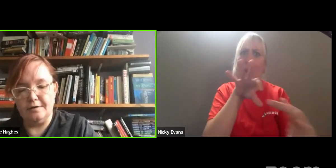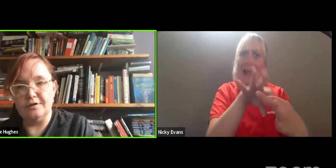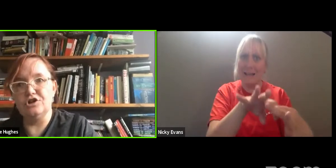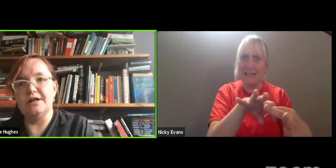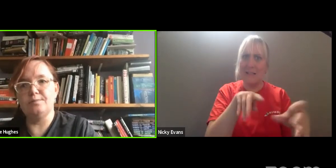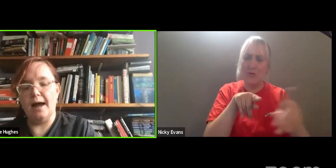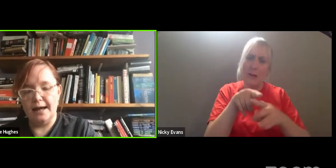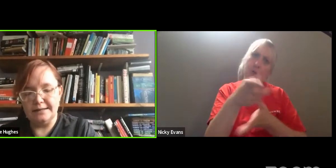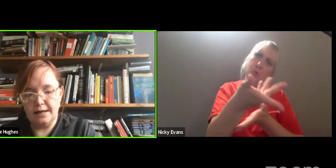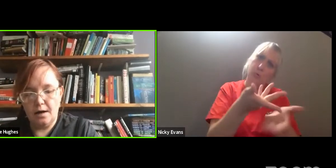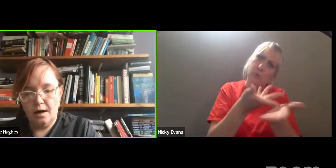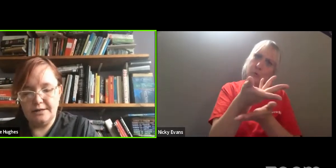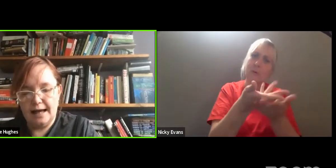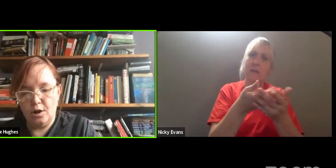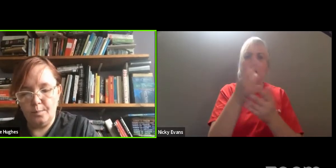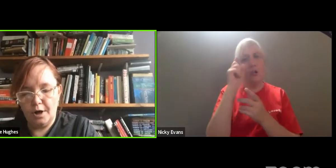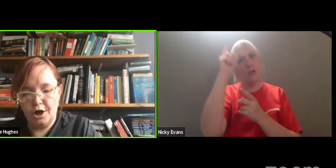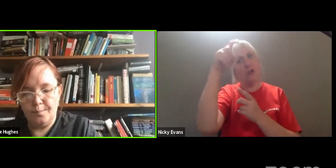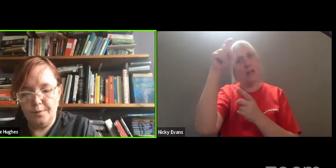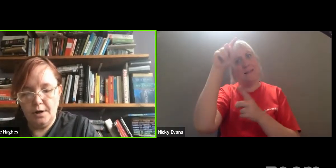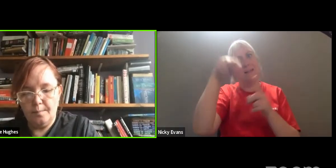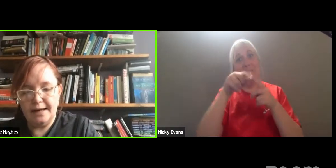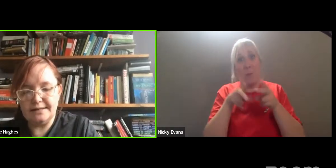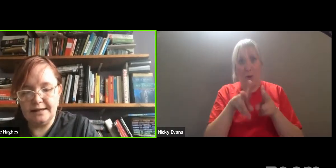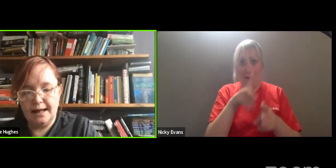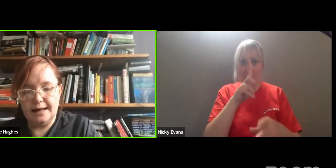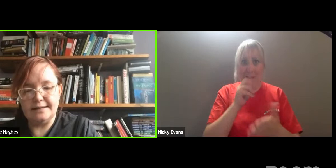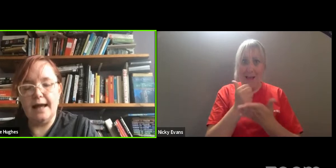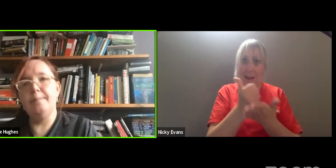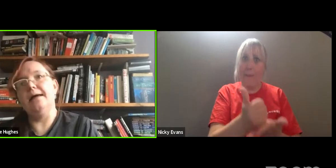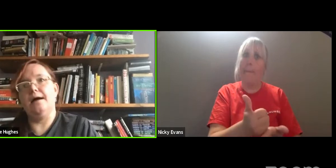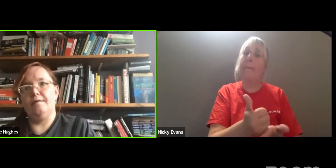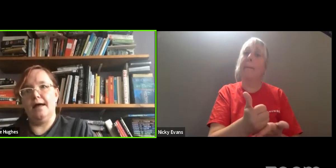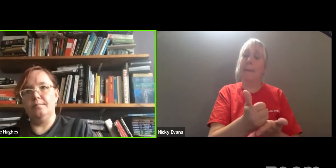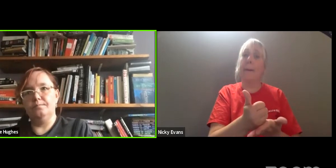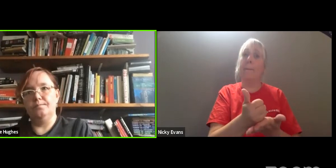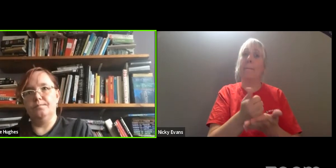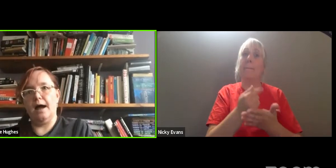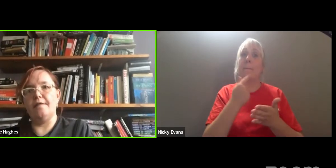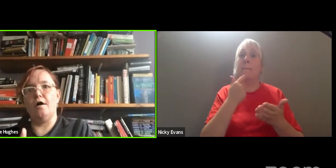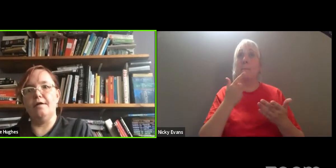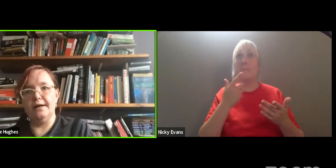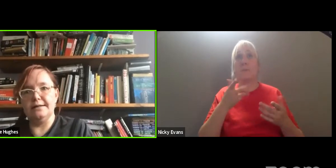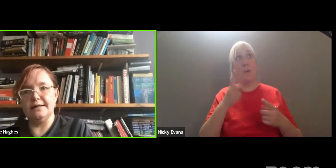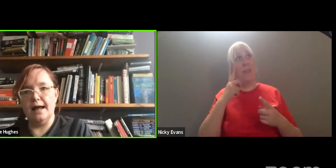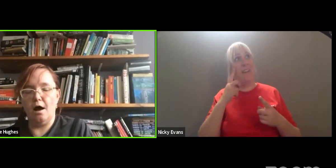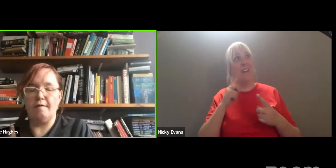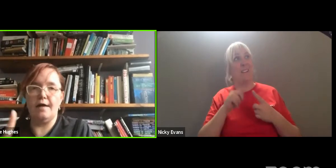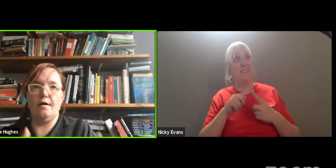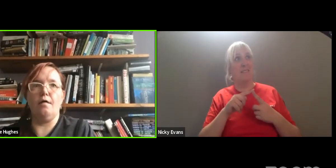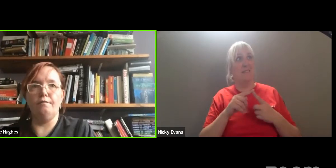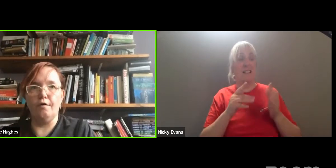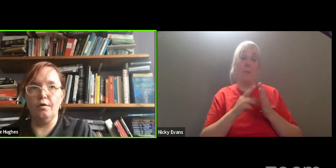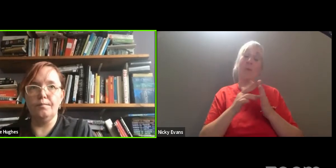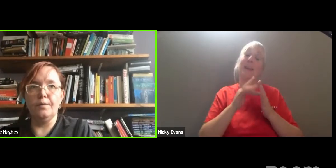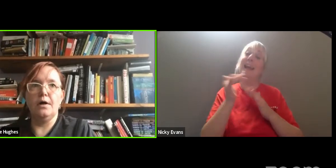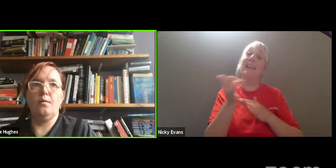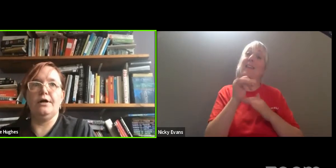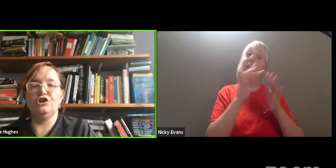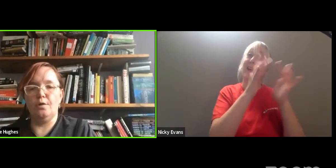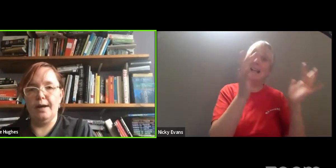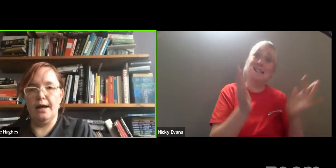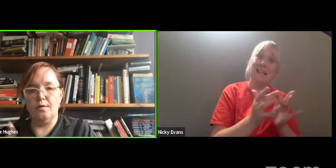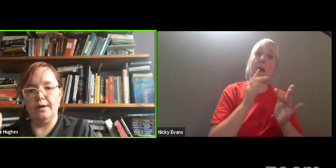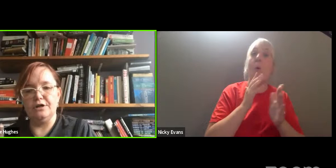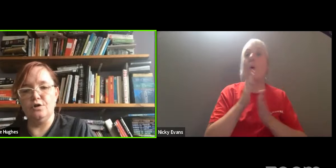intervene and suggest ways to help. Basically, it's being out there, either on the internet or either on foot,